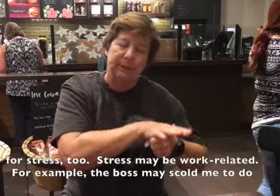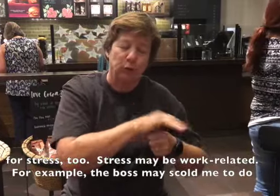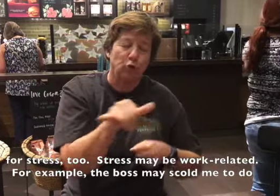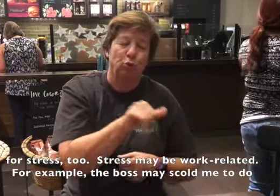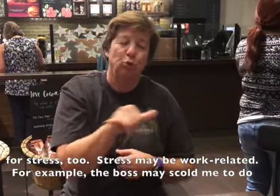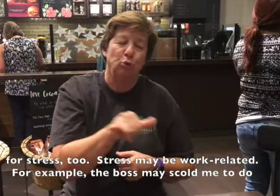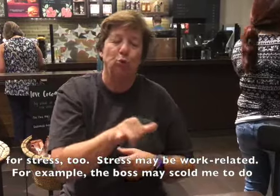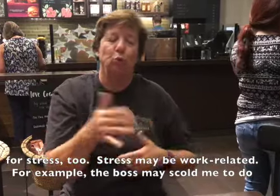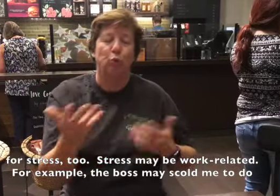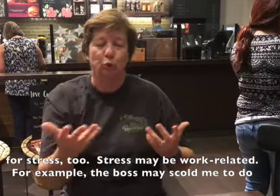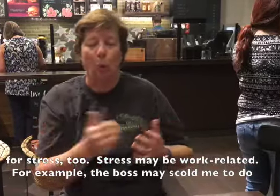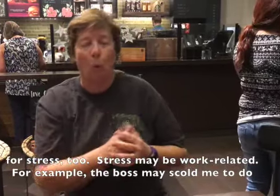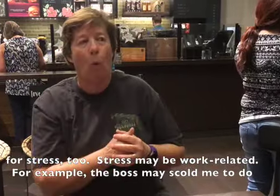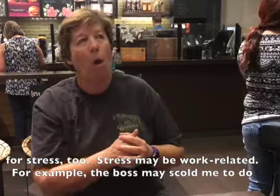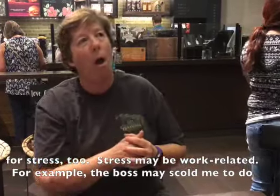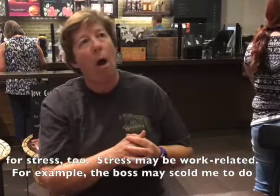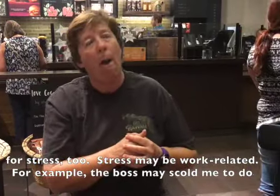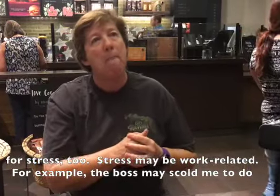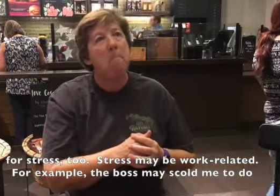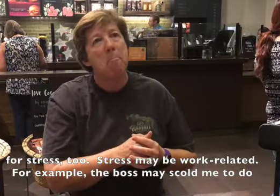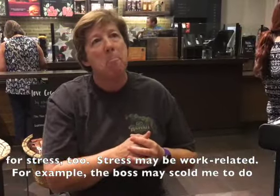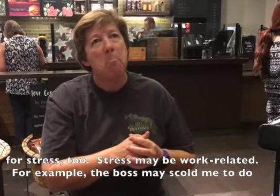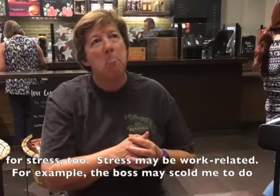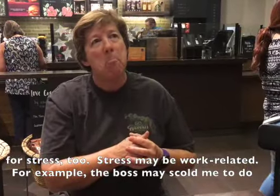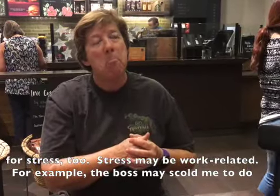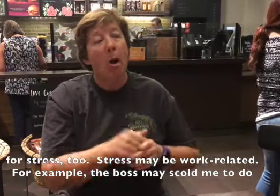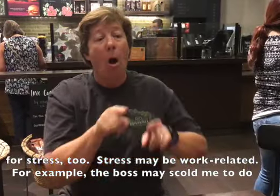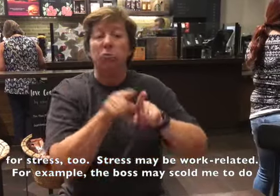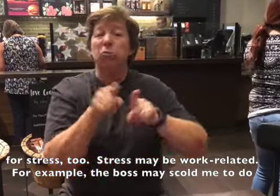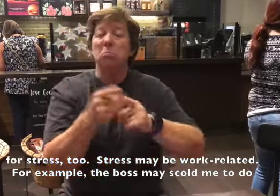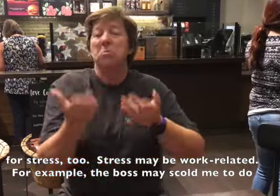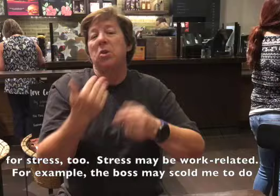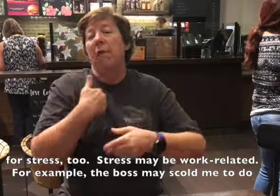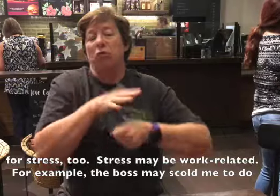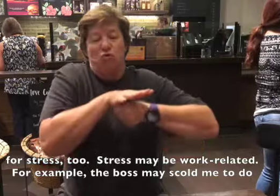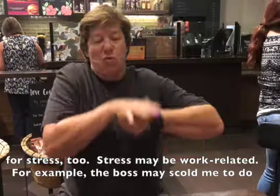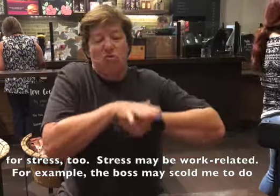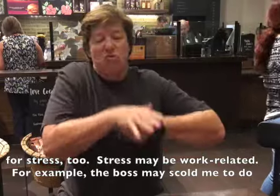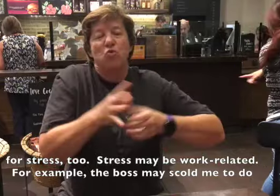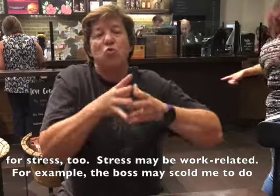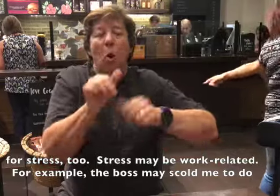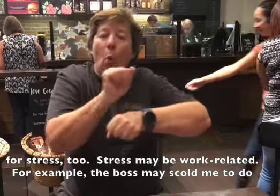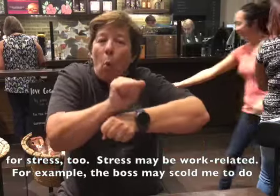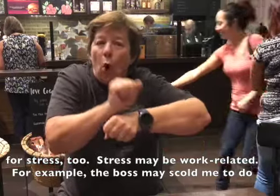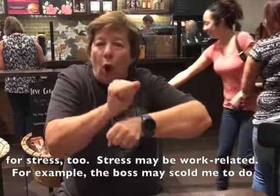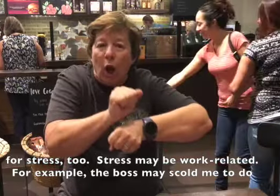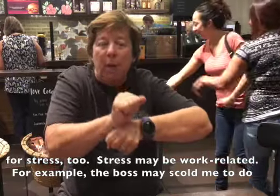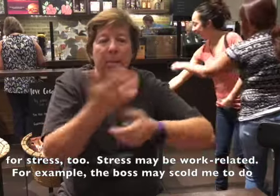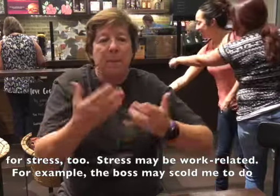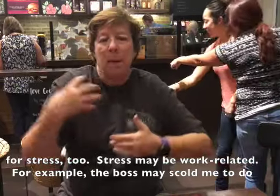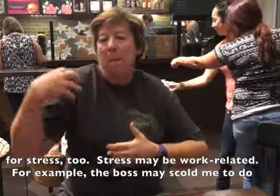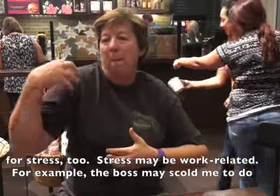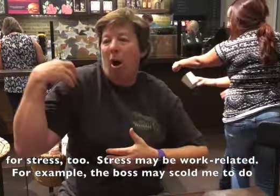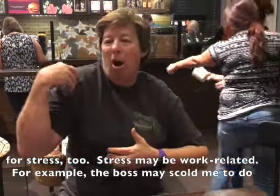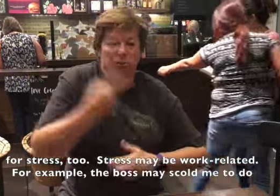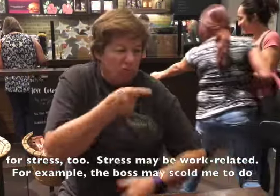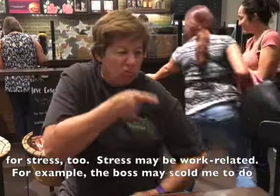For stress too. Stress may be work related. For an example, the boss may have scolded me to do something.